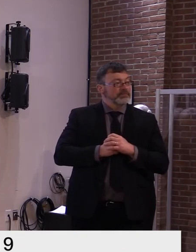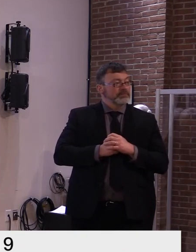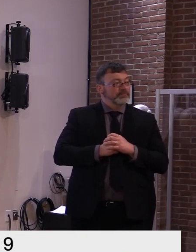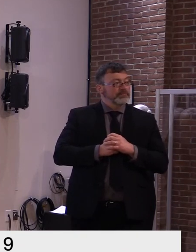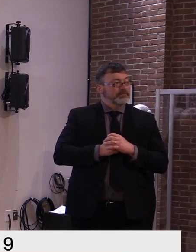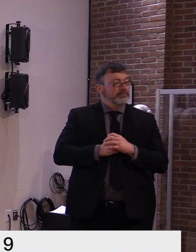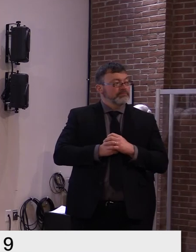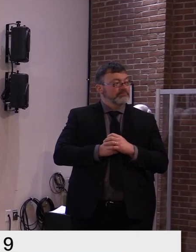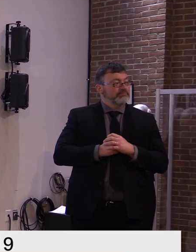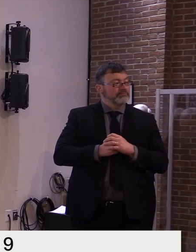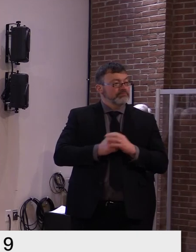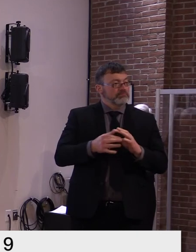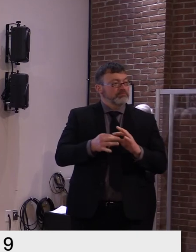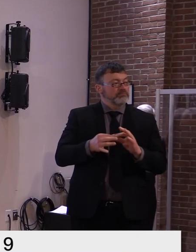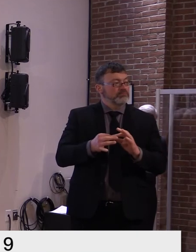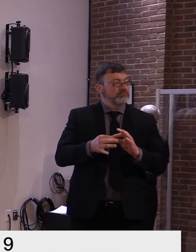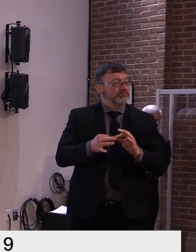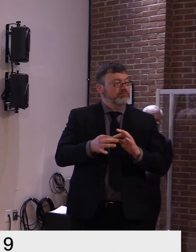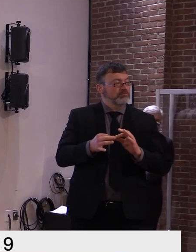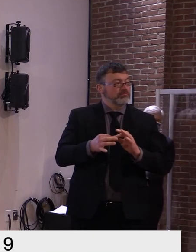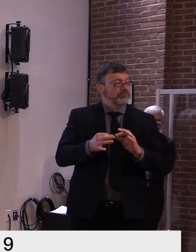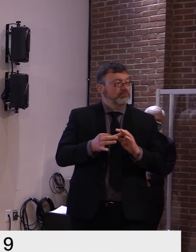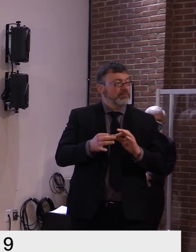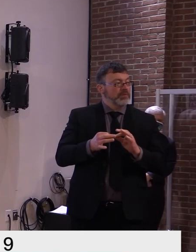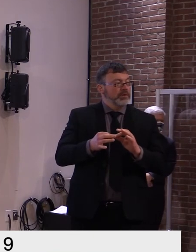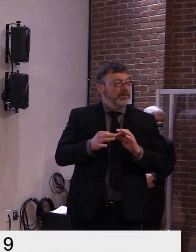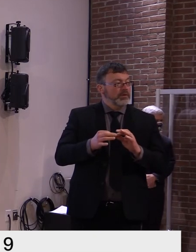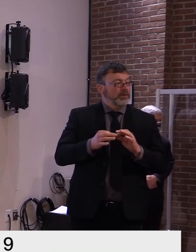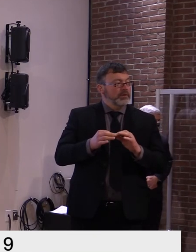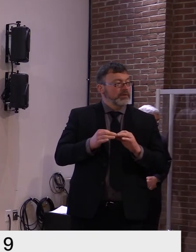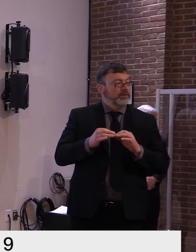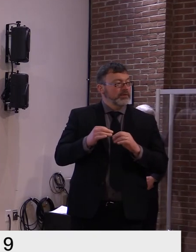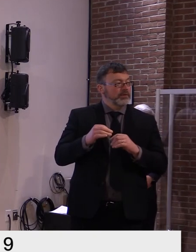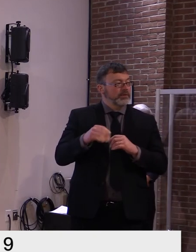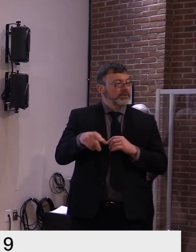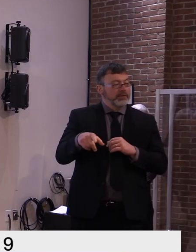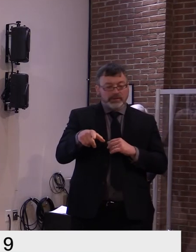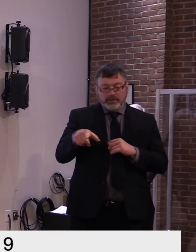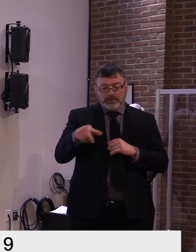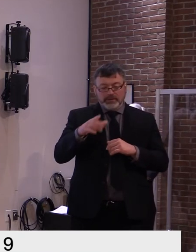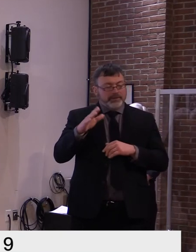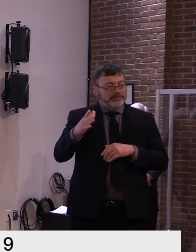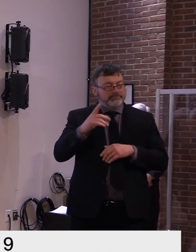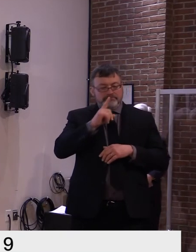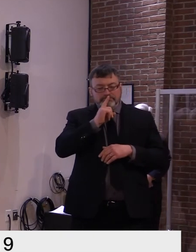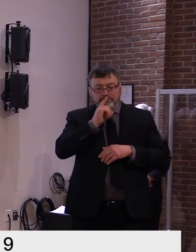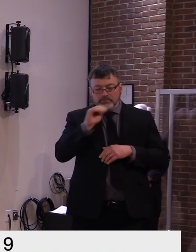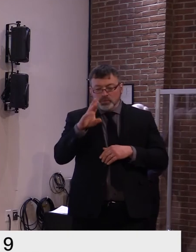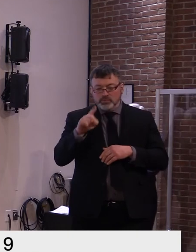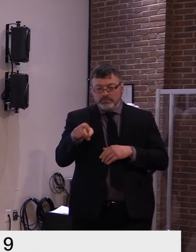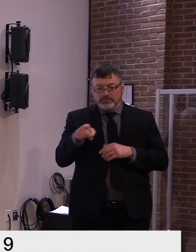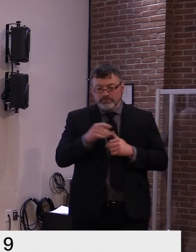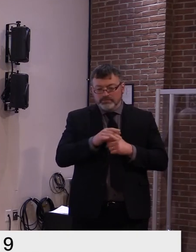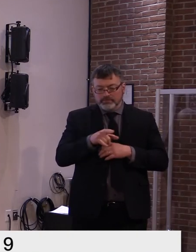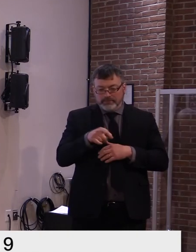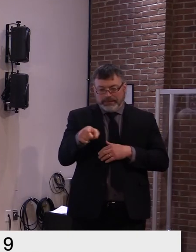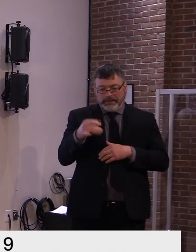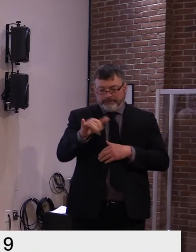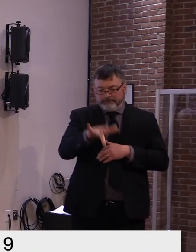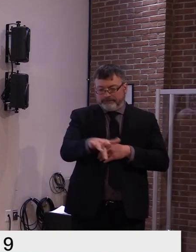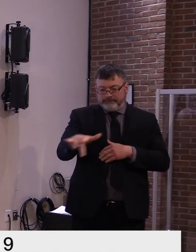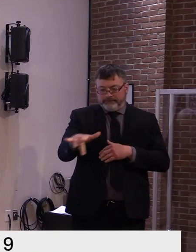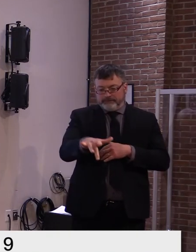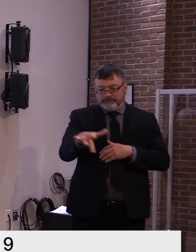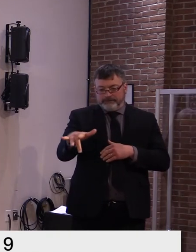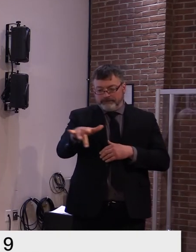You've been muted. To unmute yourself, press star six. Vice Education, one to